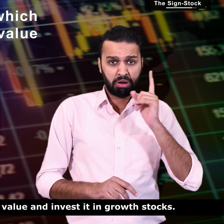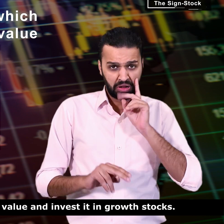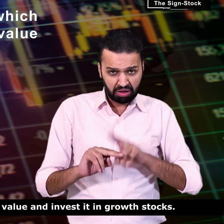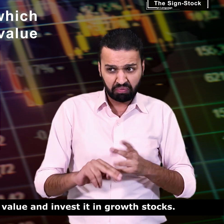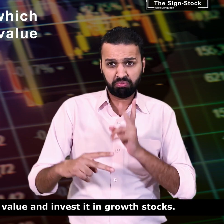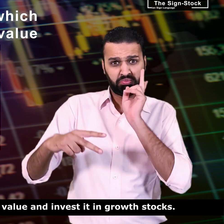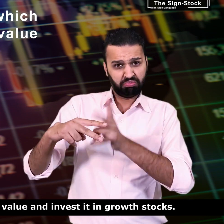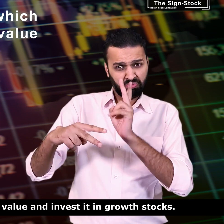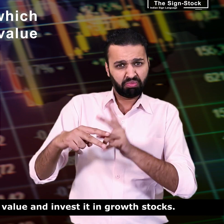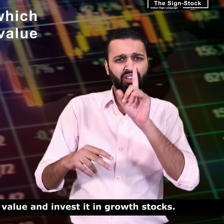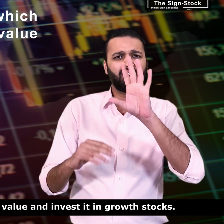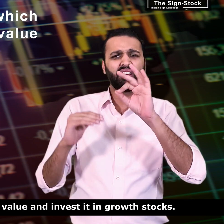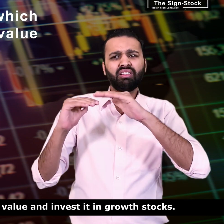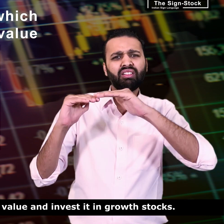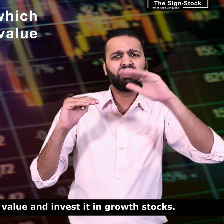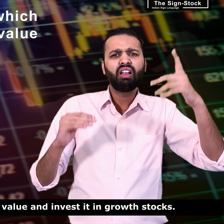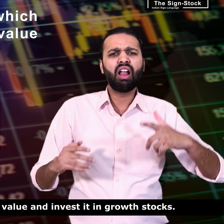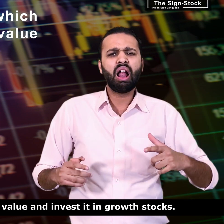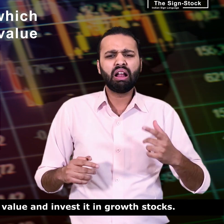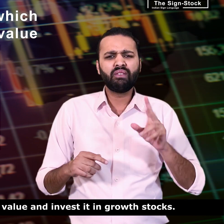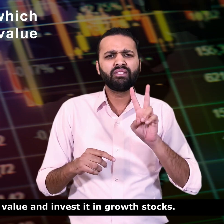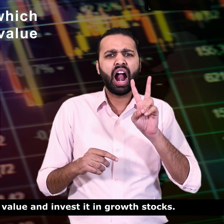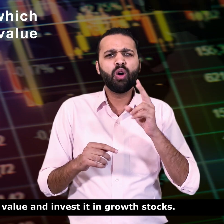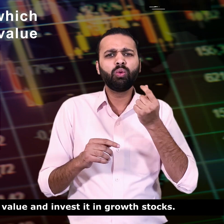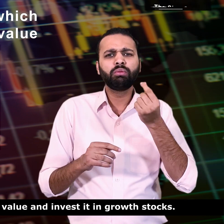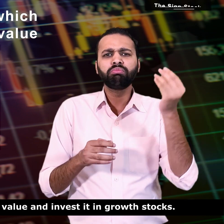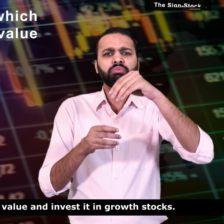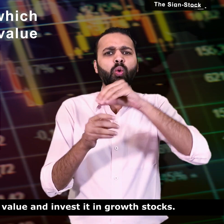Sell stocks that do not increase in value and invest it in growth stocks.